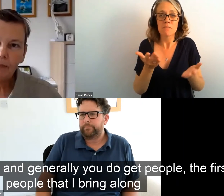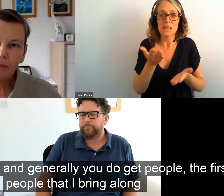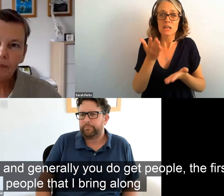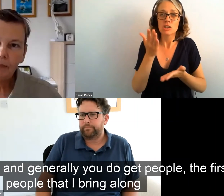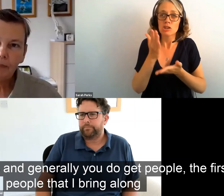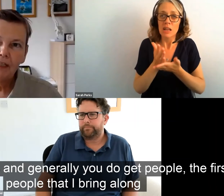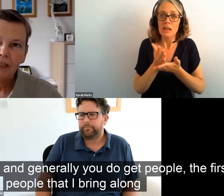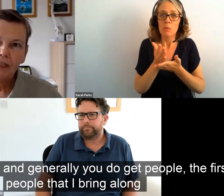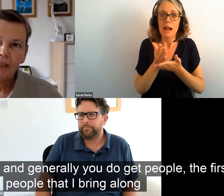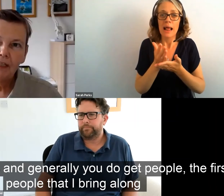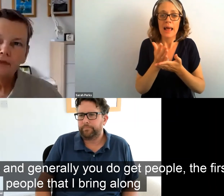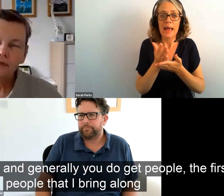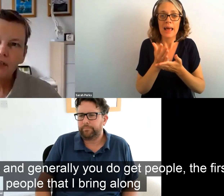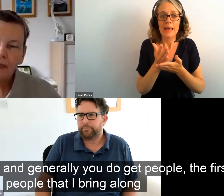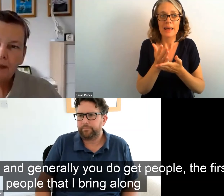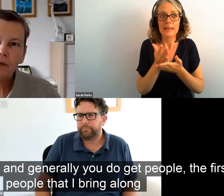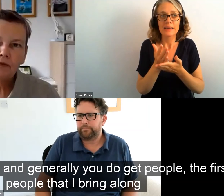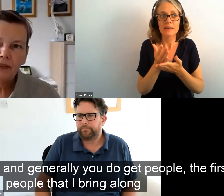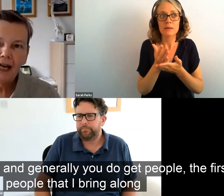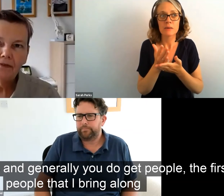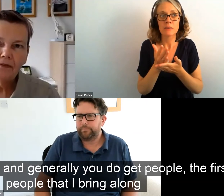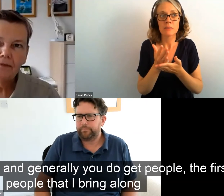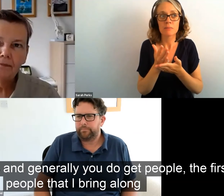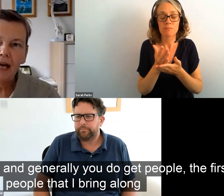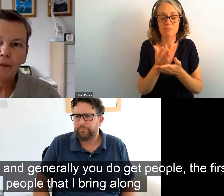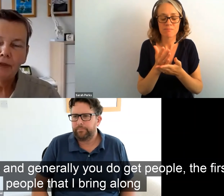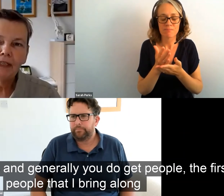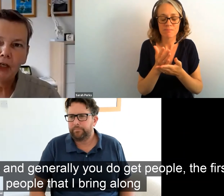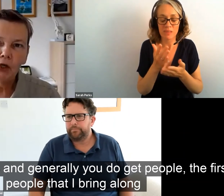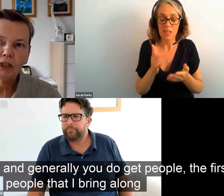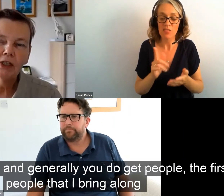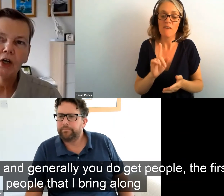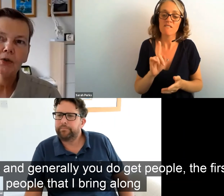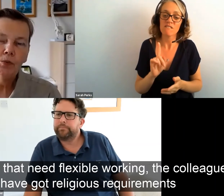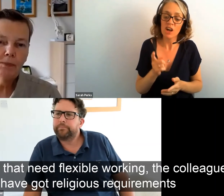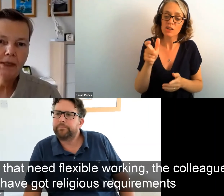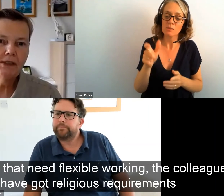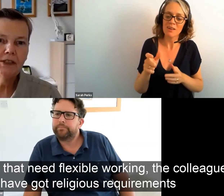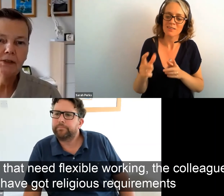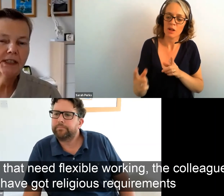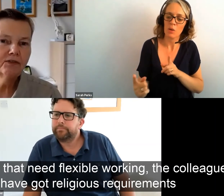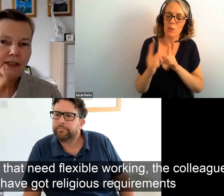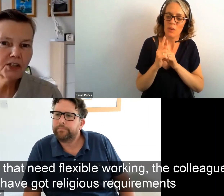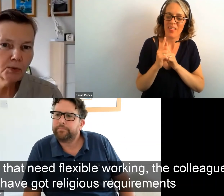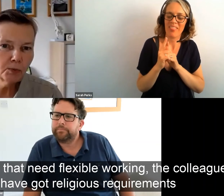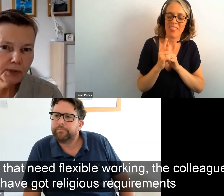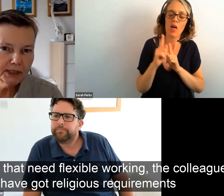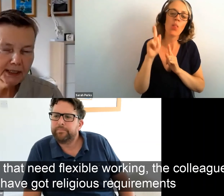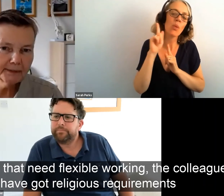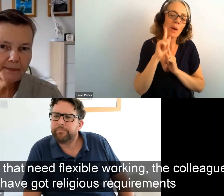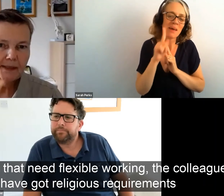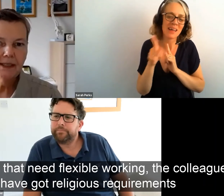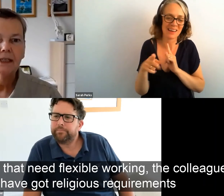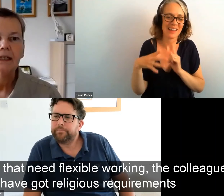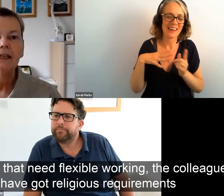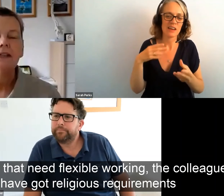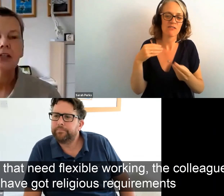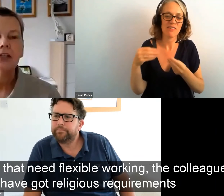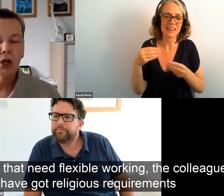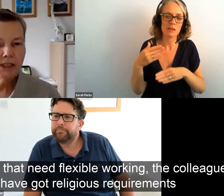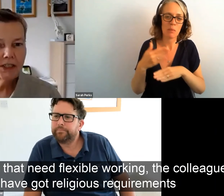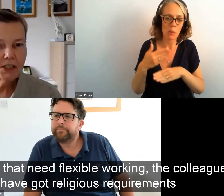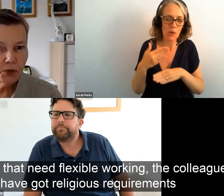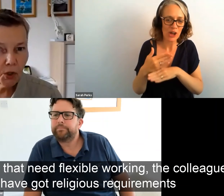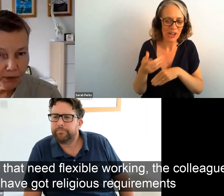people, you bring the first people that I bring along are the women that need flexible working,